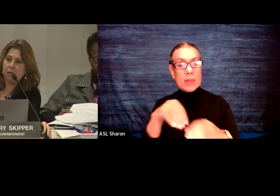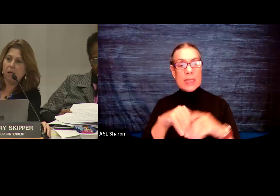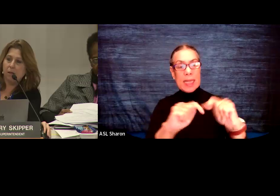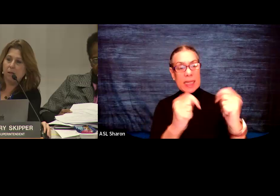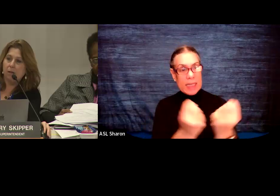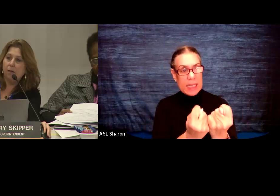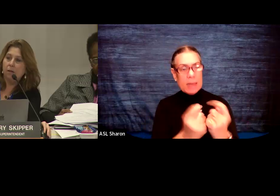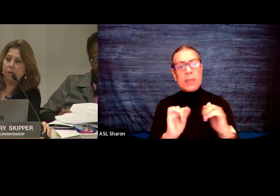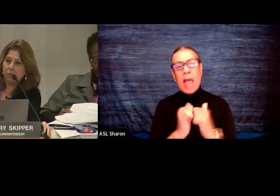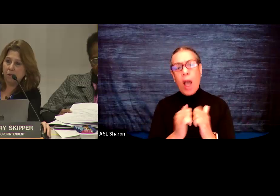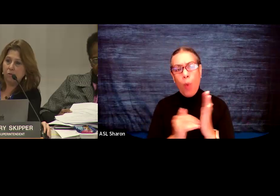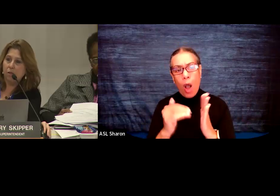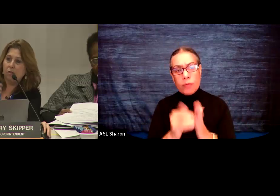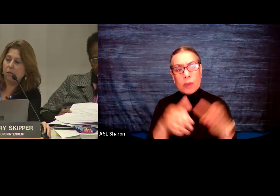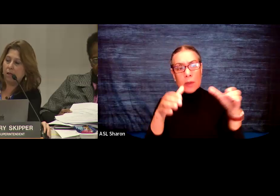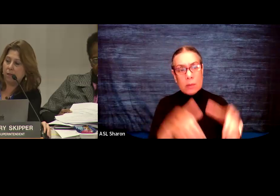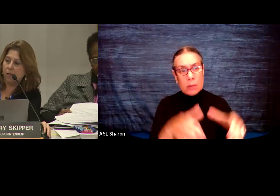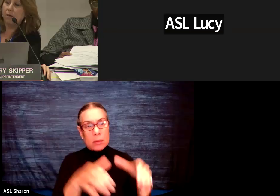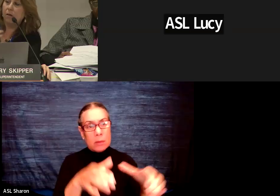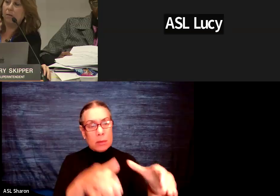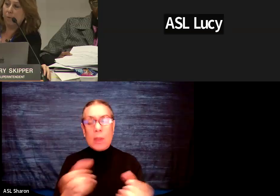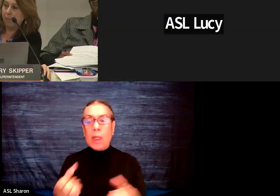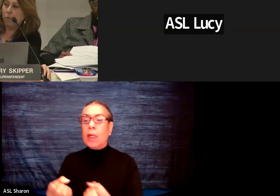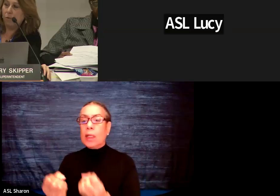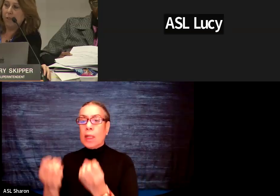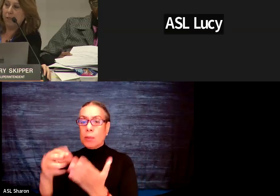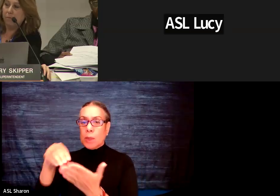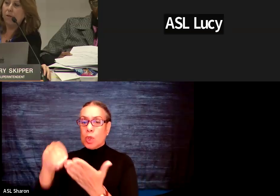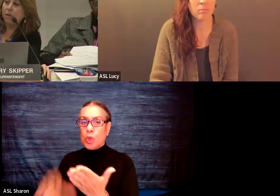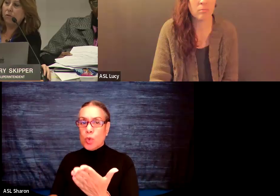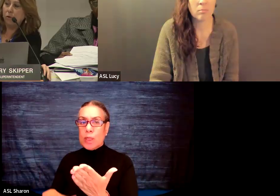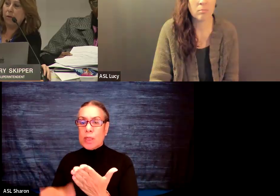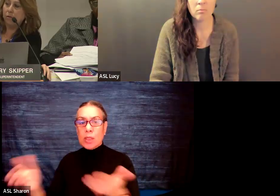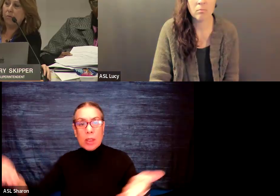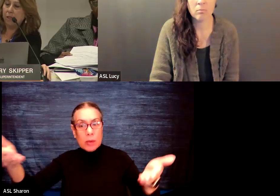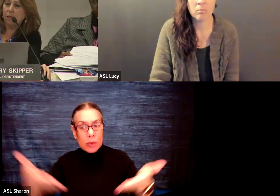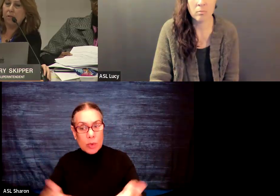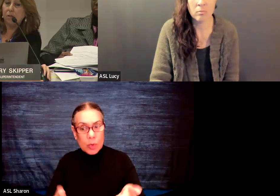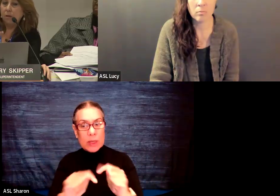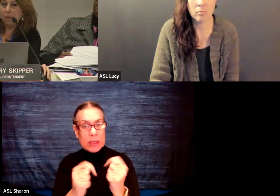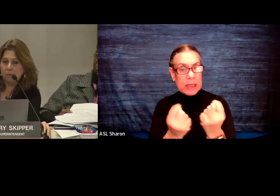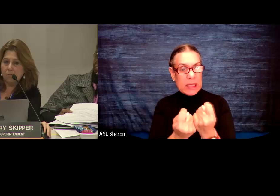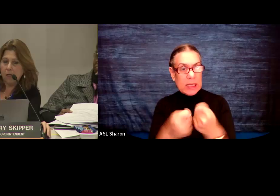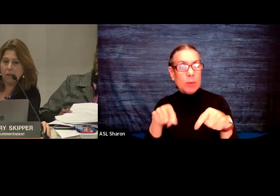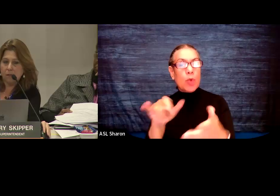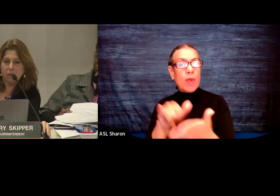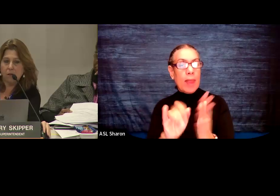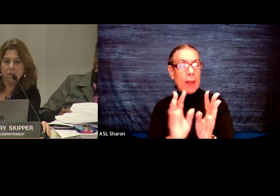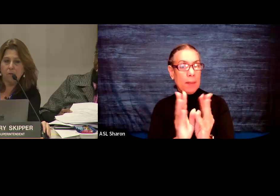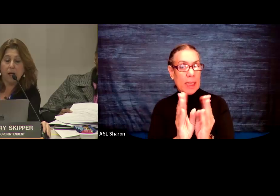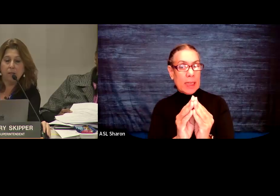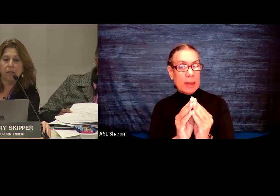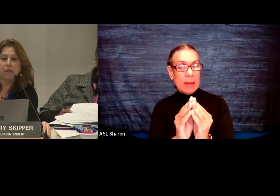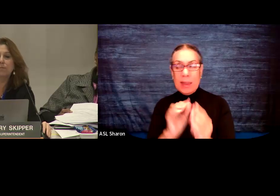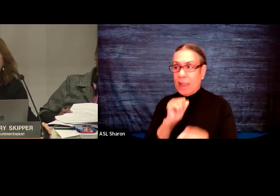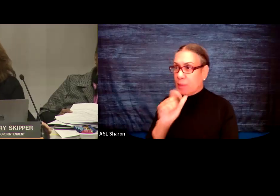are meeting, and then the number of students that get put before the team during those meetings. But Leslie, I don't